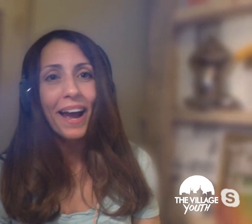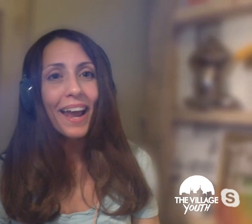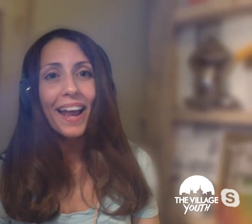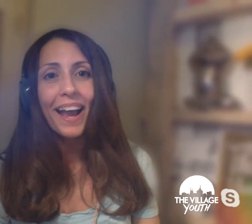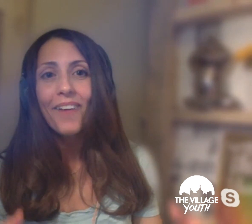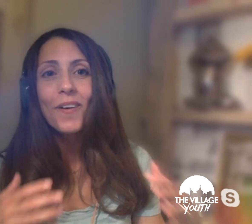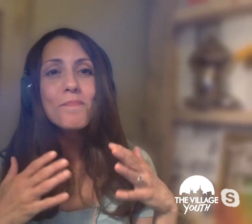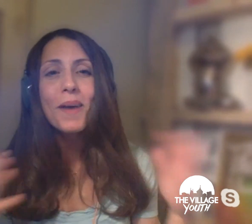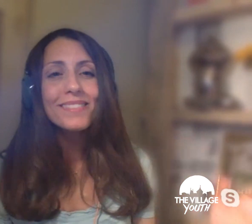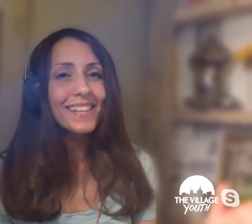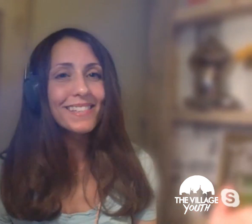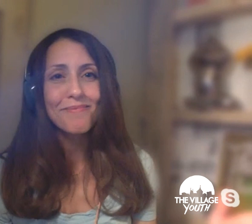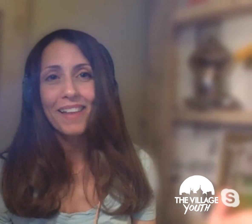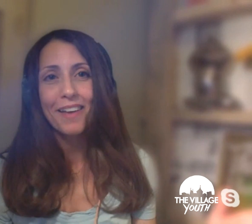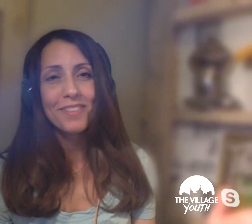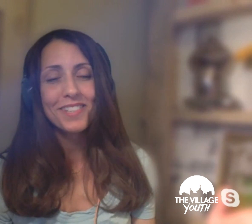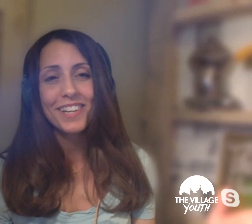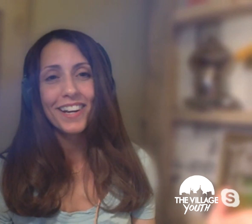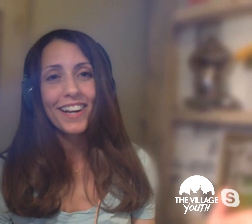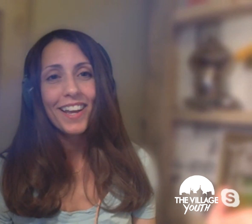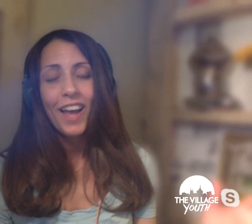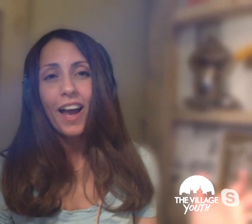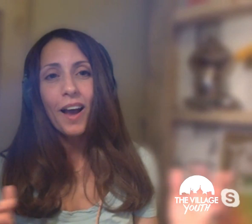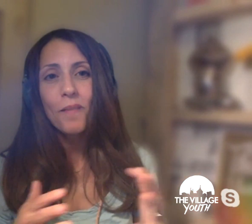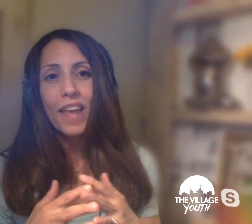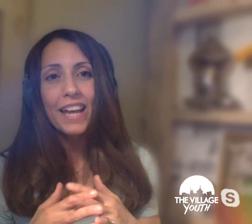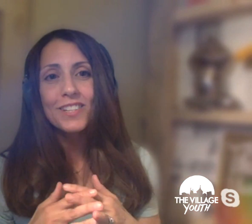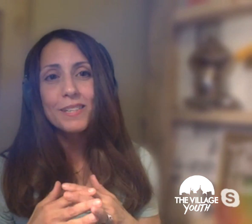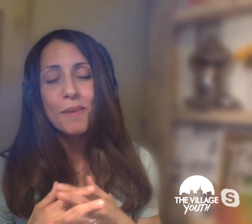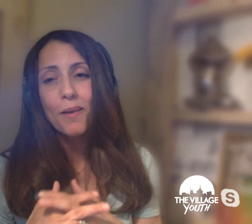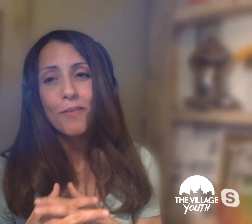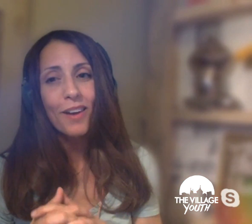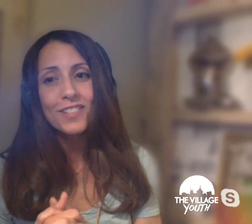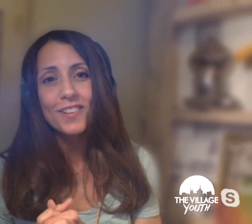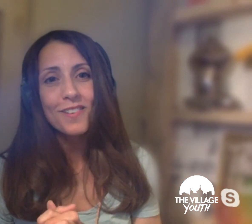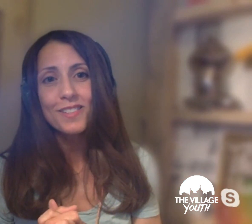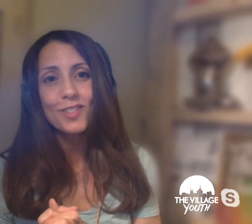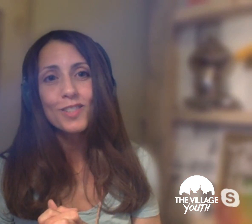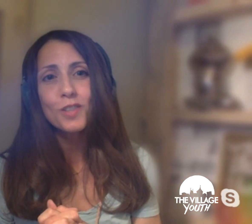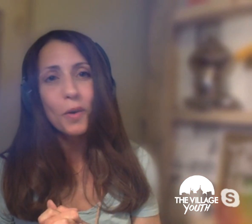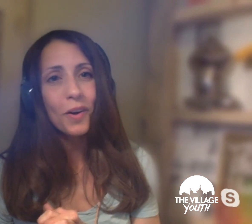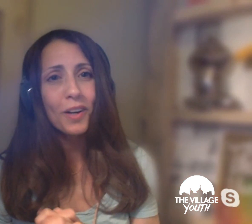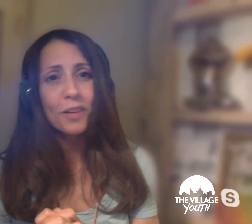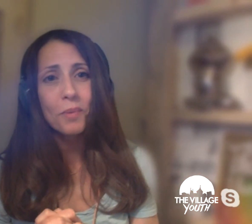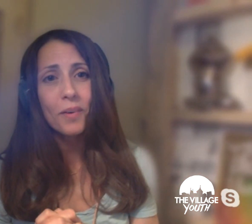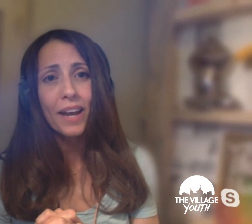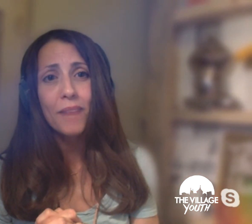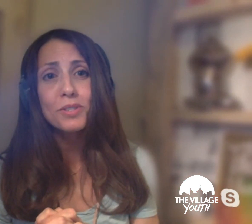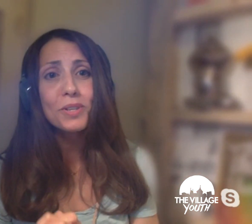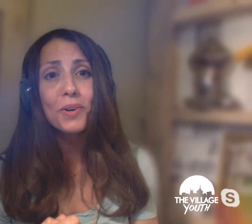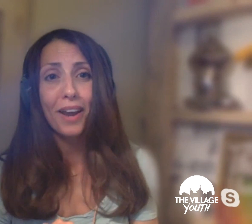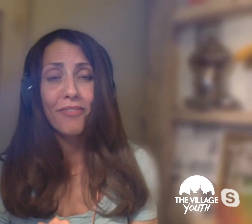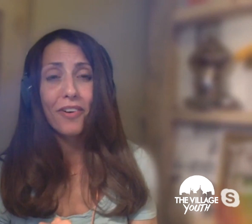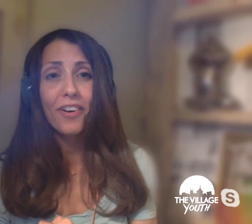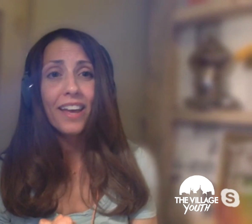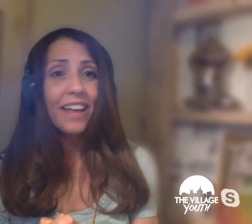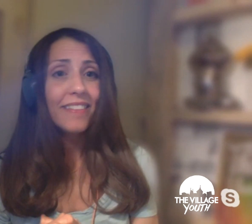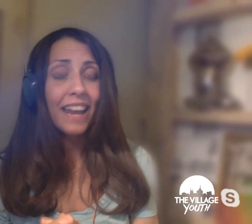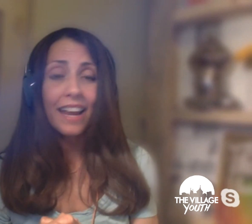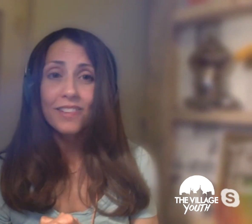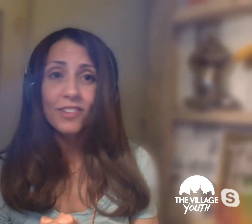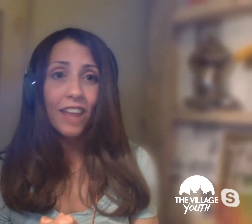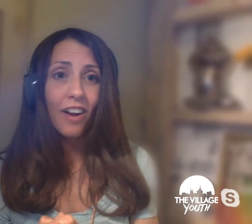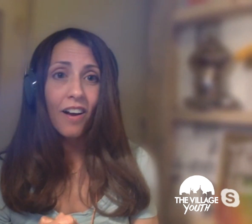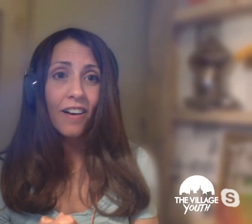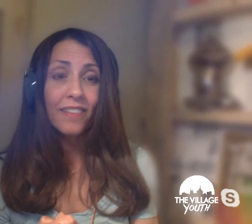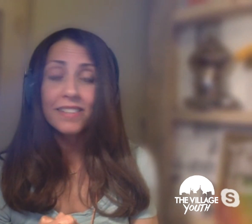thing one of the best things in my life this year. And just to be around you youth is just so incredible. And I'm so grateful